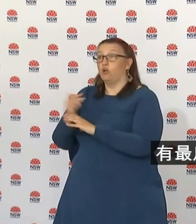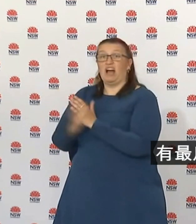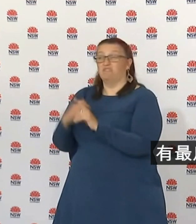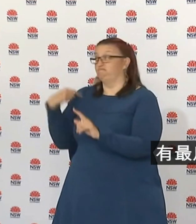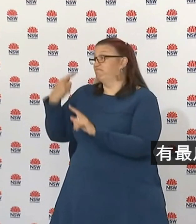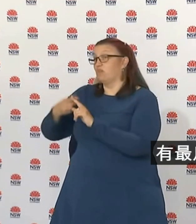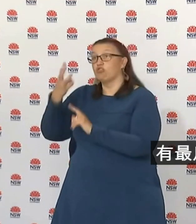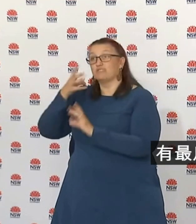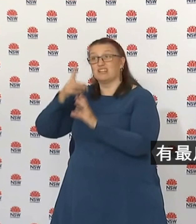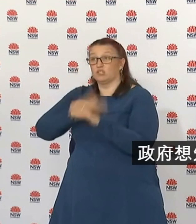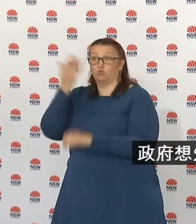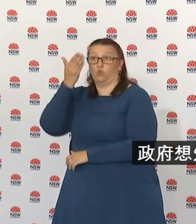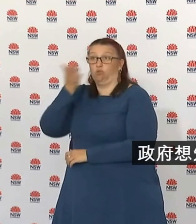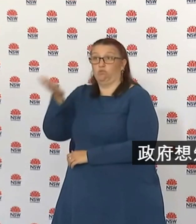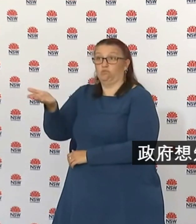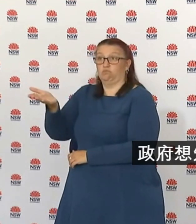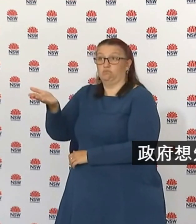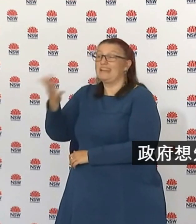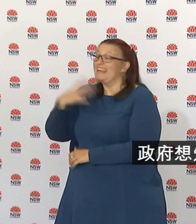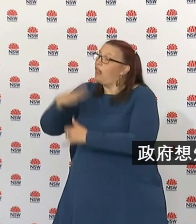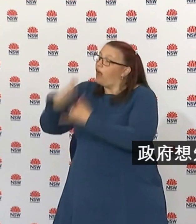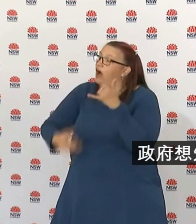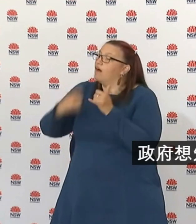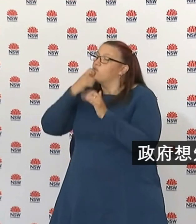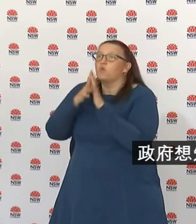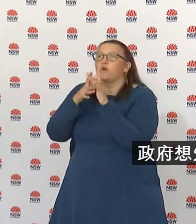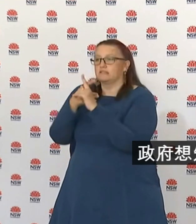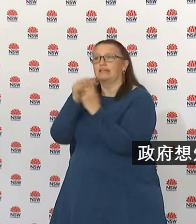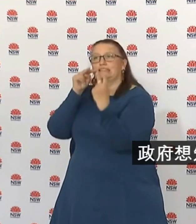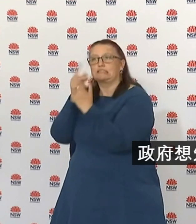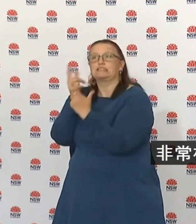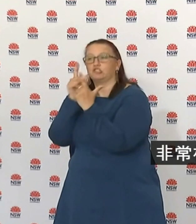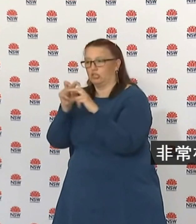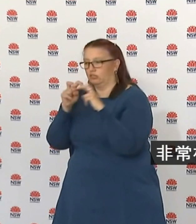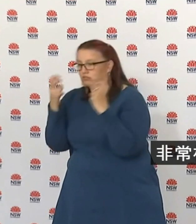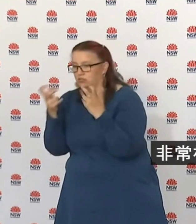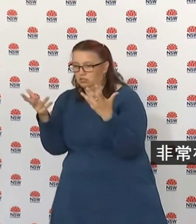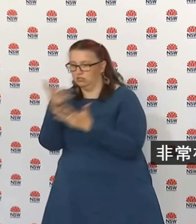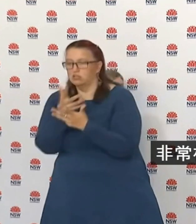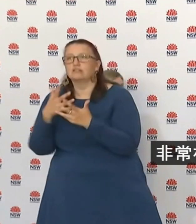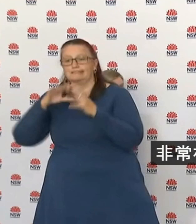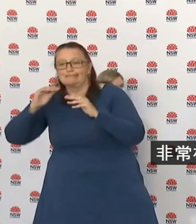teaching is something that the government would like to do. I know the Education Minister is working very